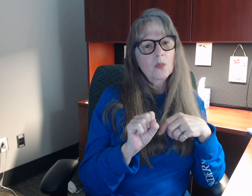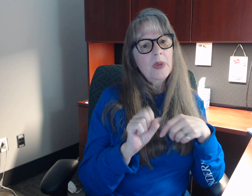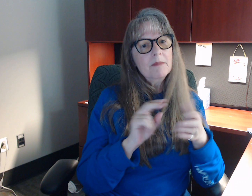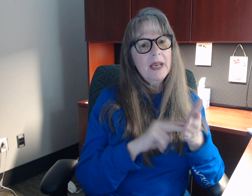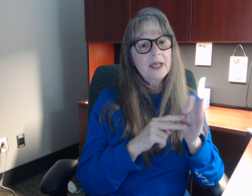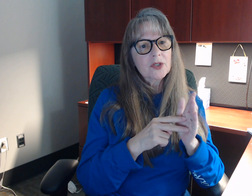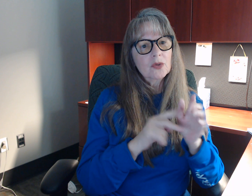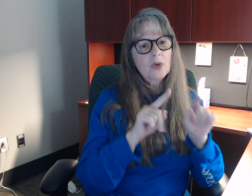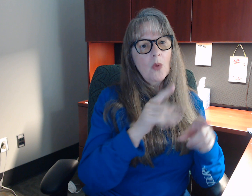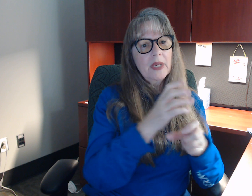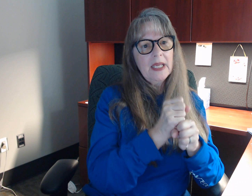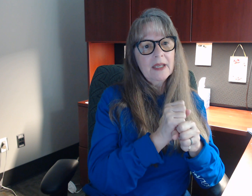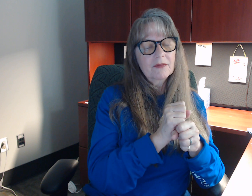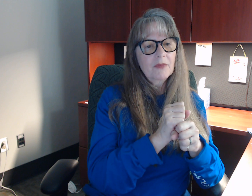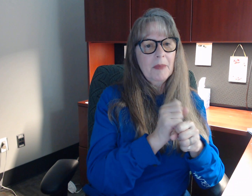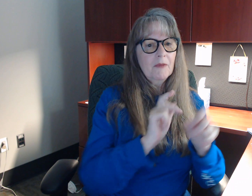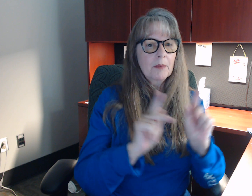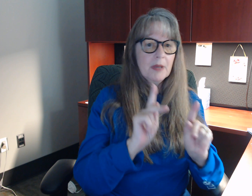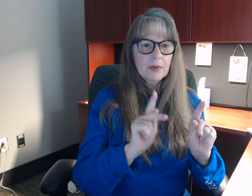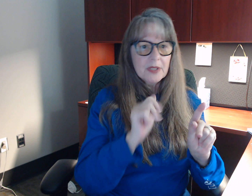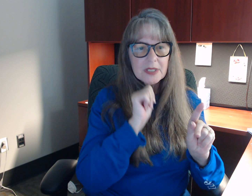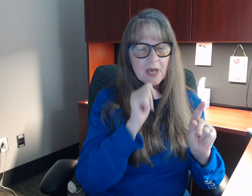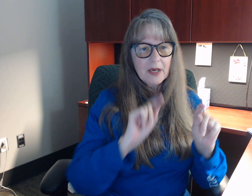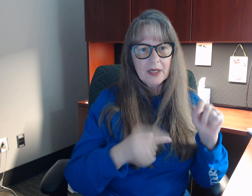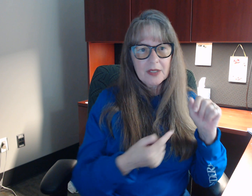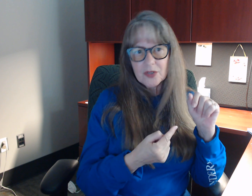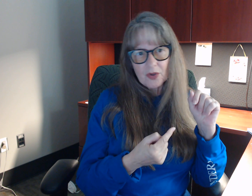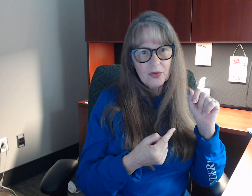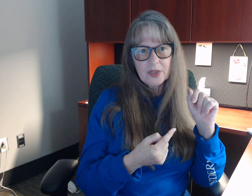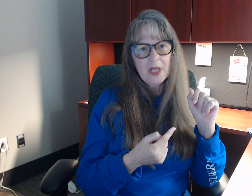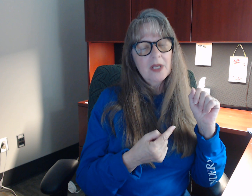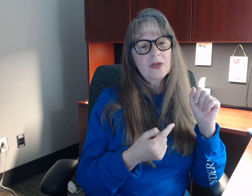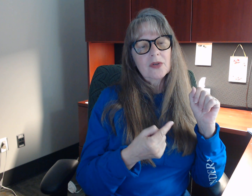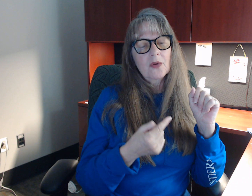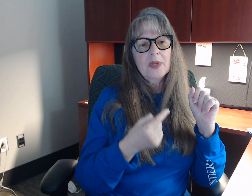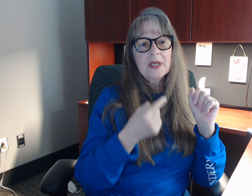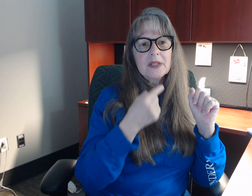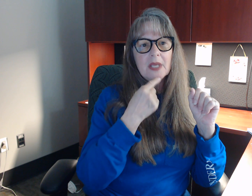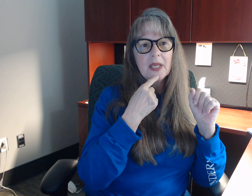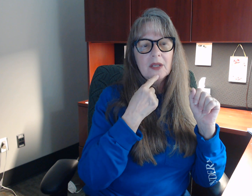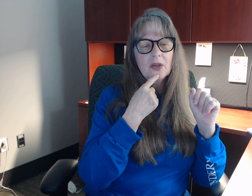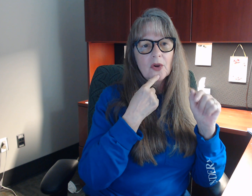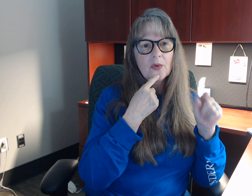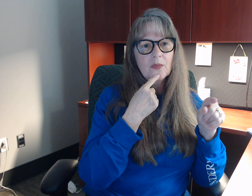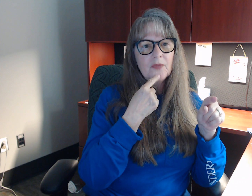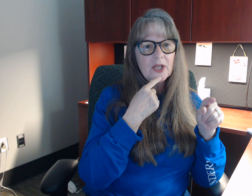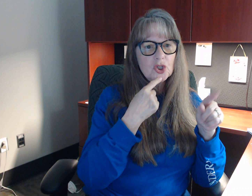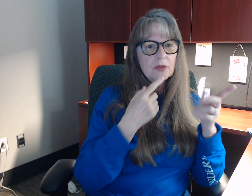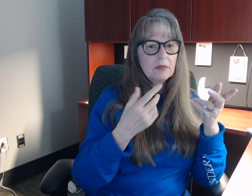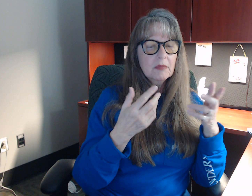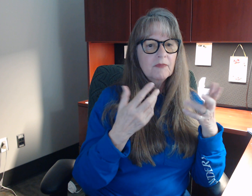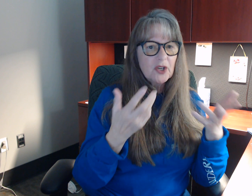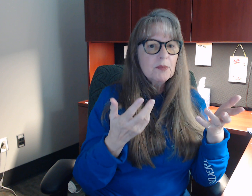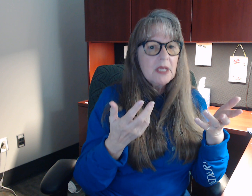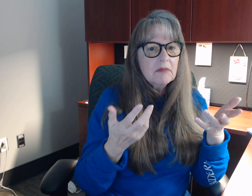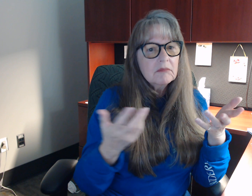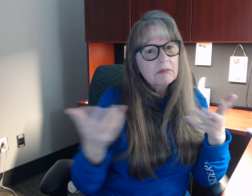mean it to go and get. I mean, for people it's not an insult. So we can say, you know, fetch me, blah, blah,